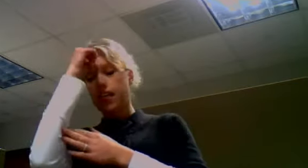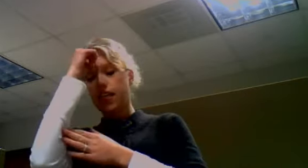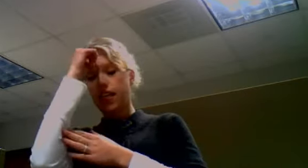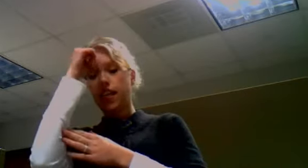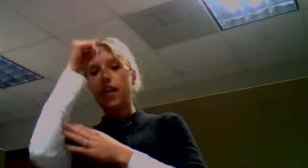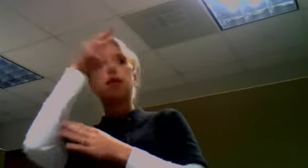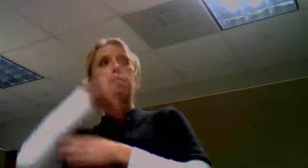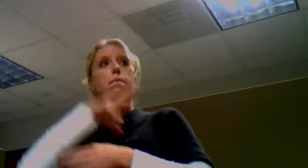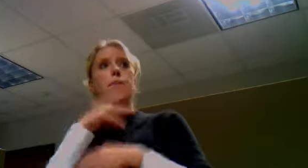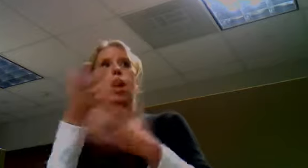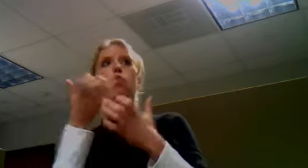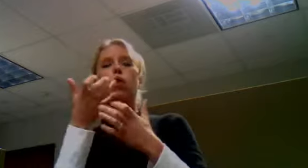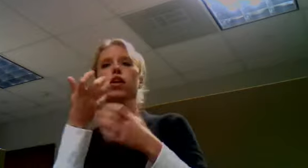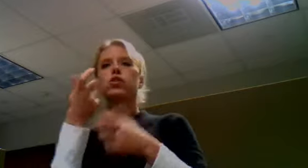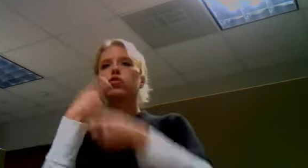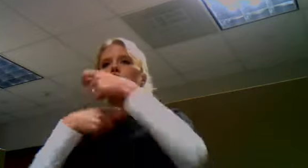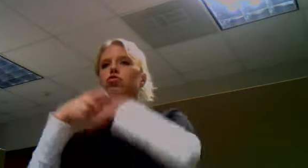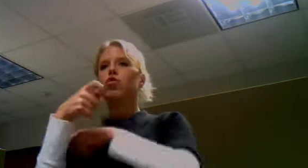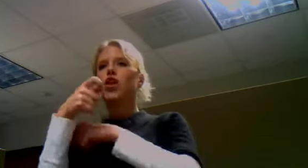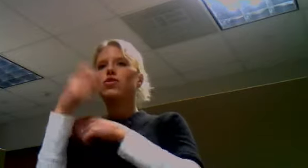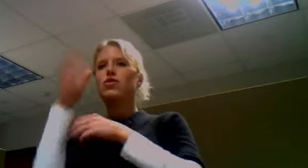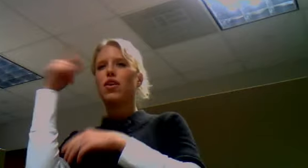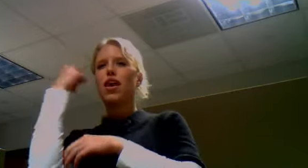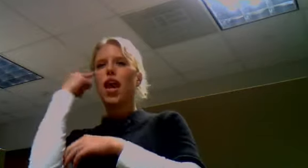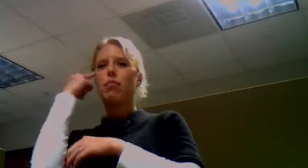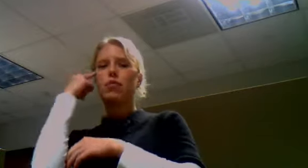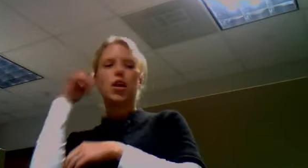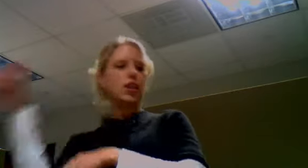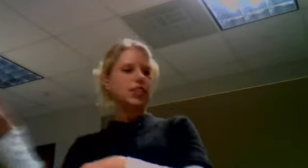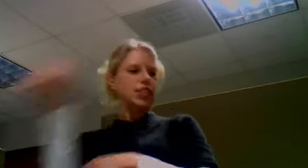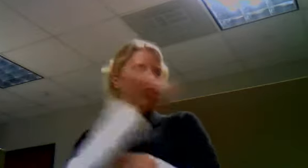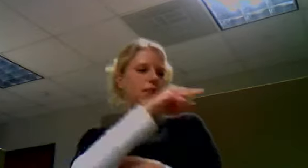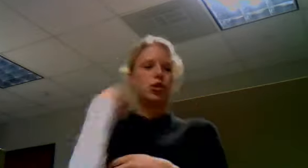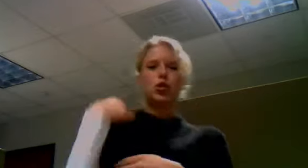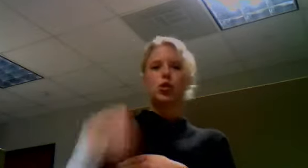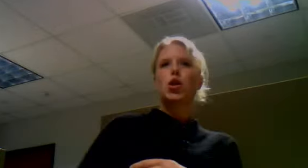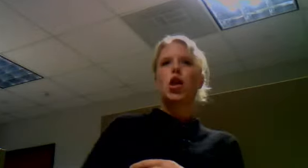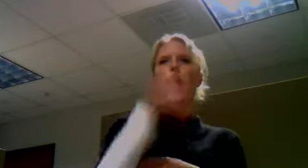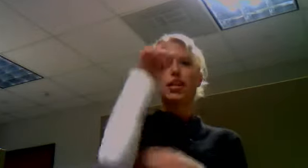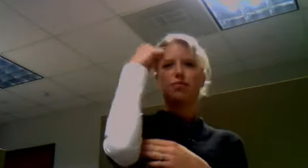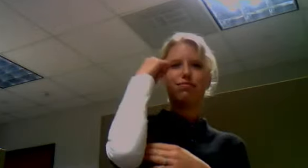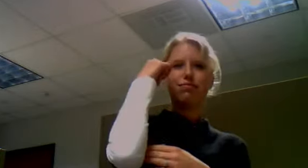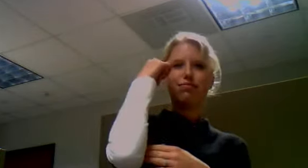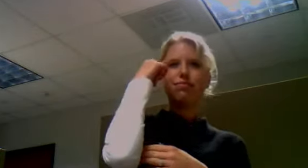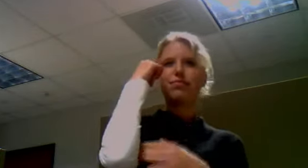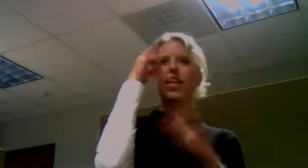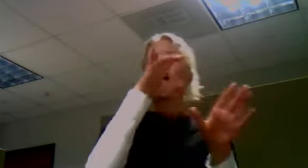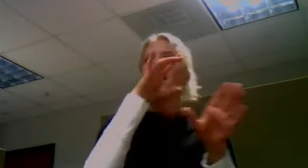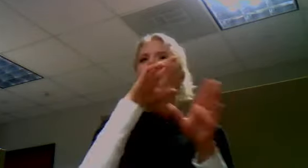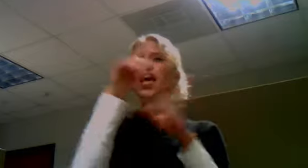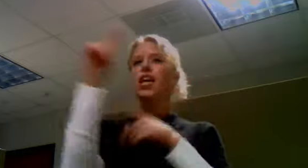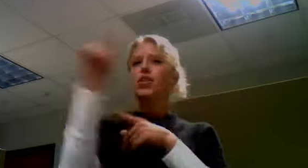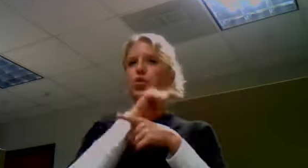Mumbai another Shanghai. This is an Oxford-trained economist steeped in